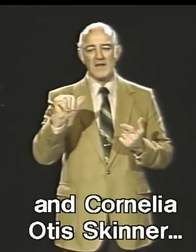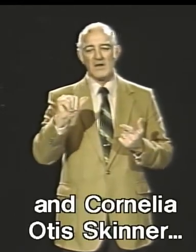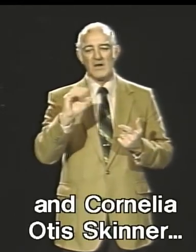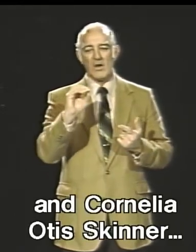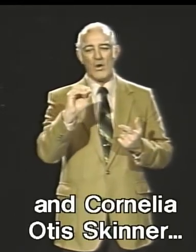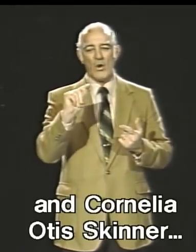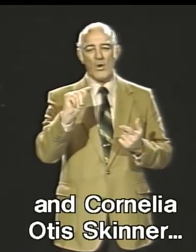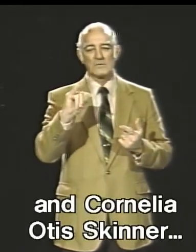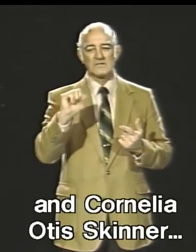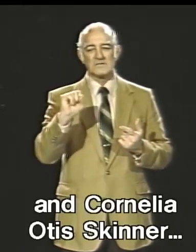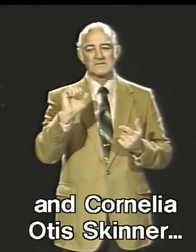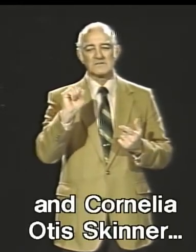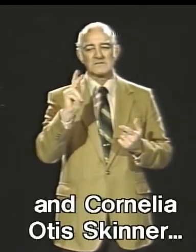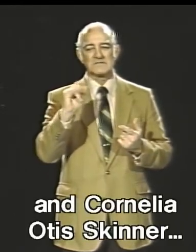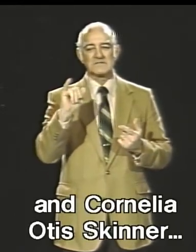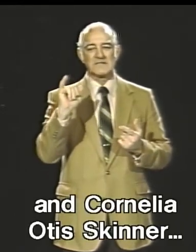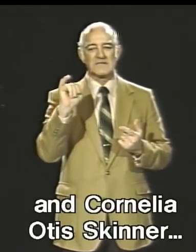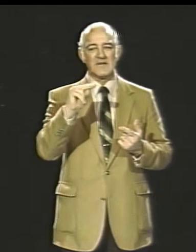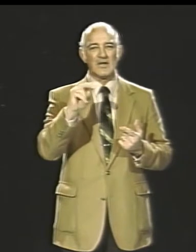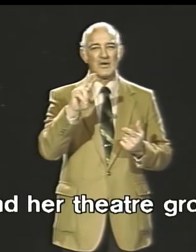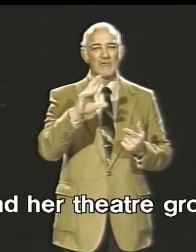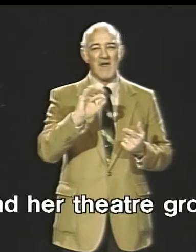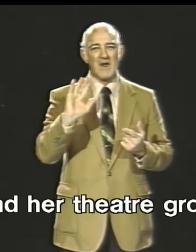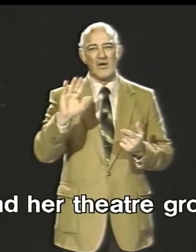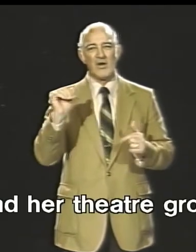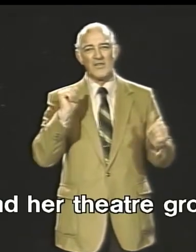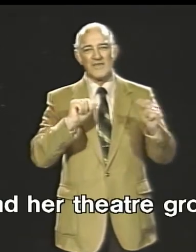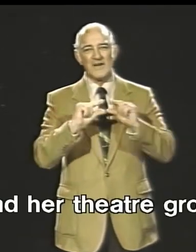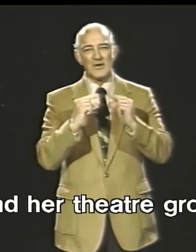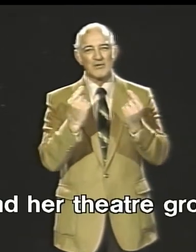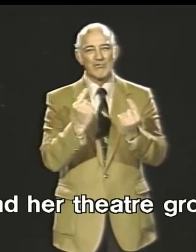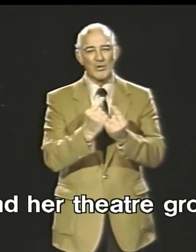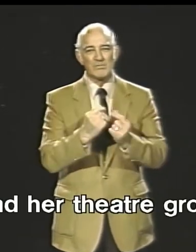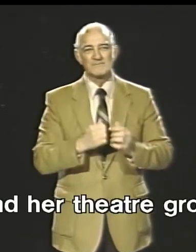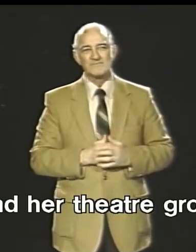and Cornelia Otis Skinner and her theater group.